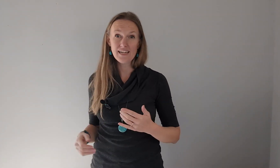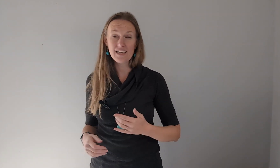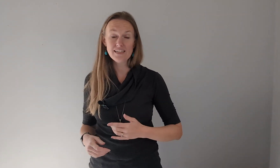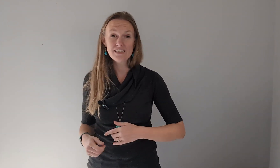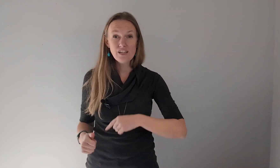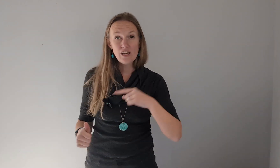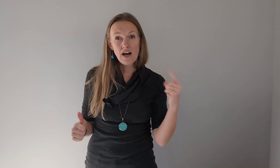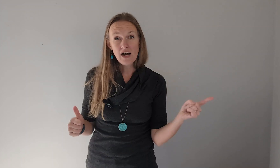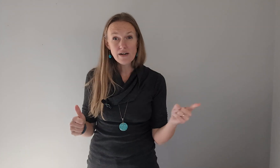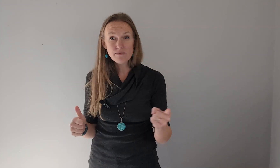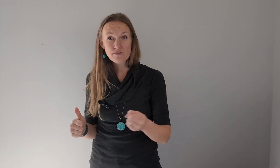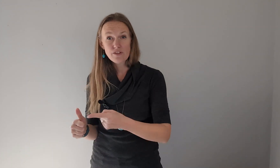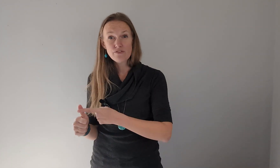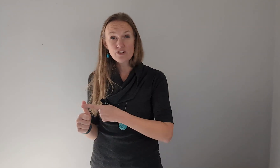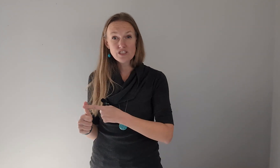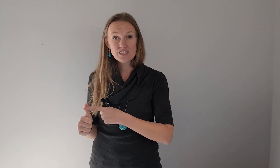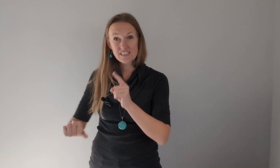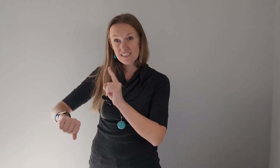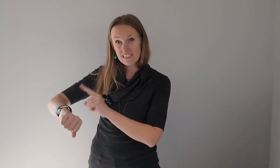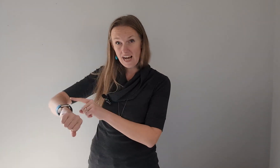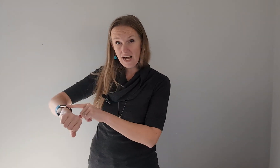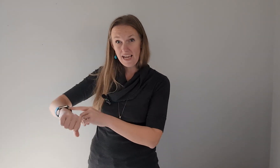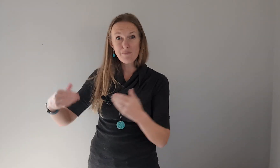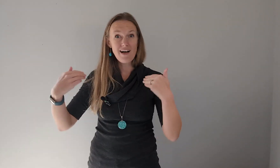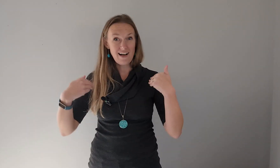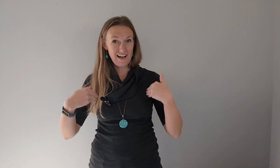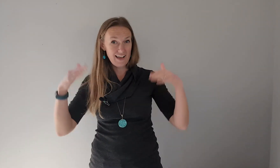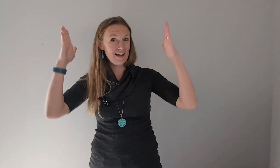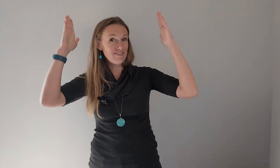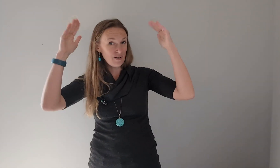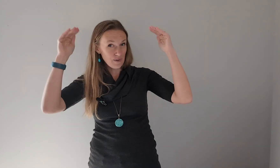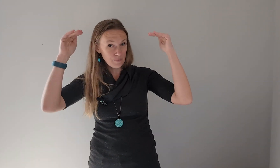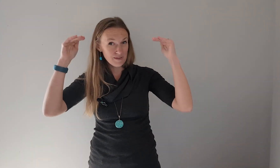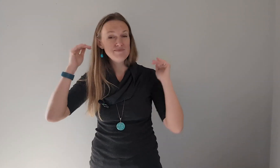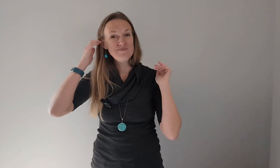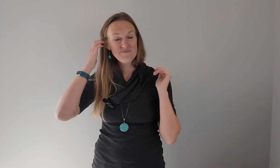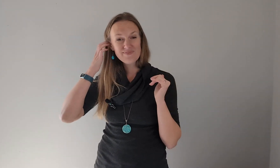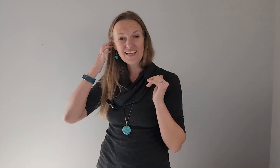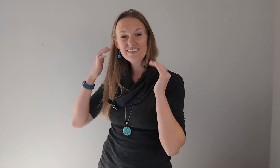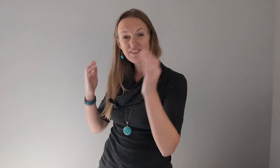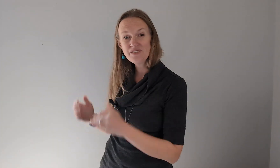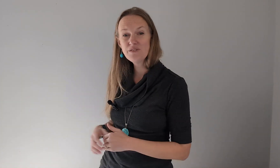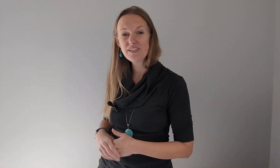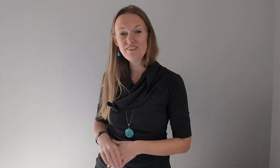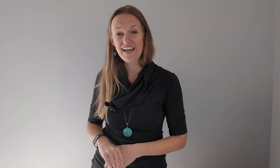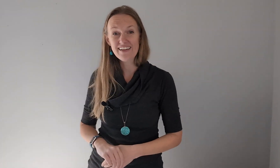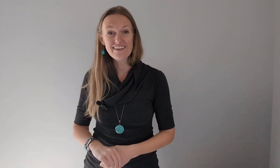signing it for the first time I have hope. Okay, so you do what you like.